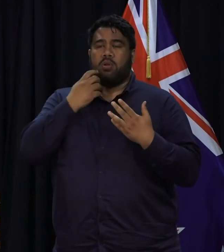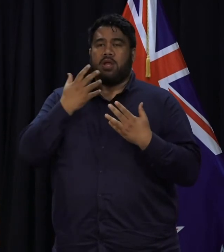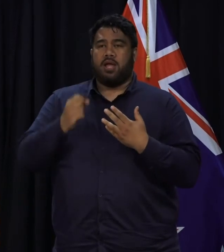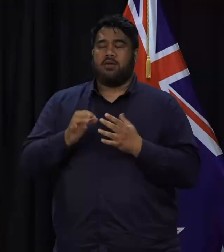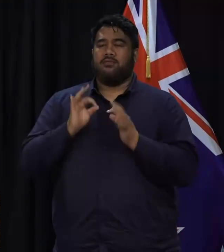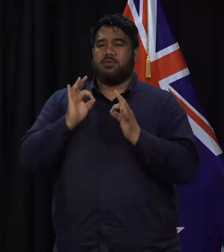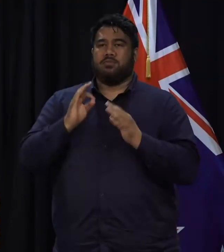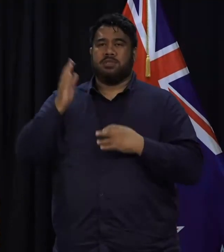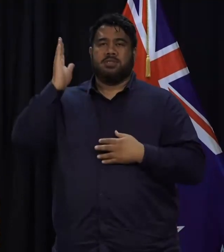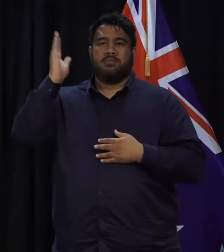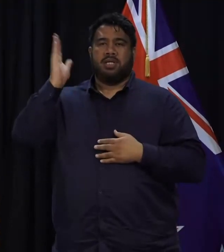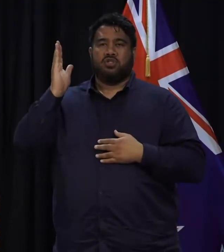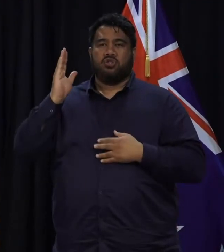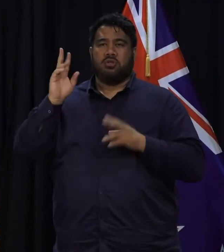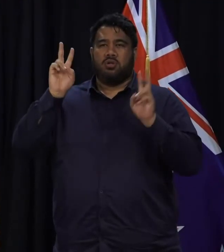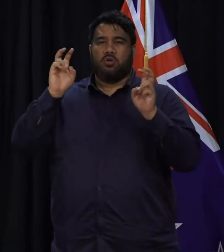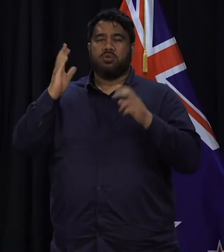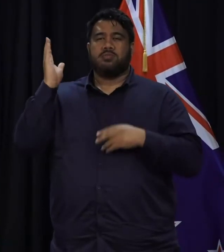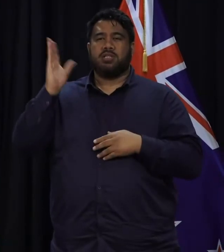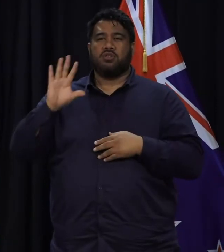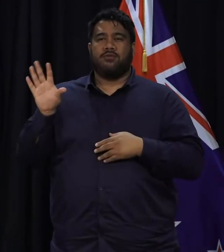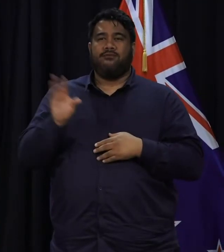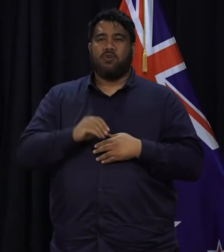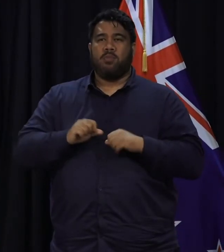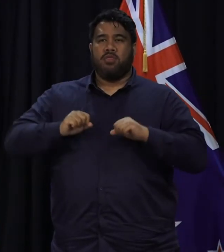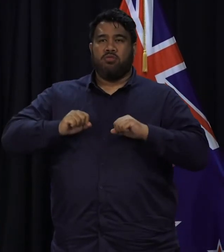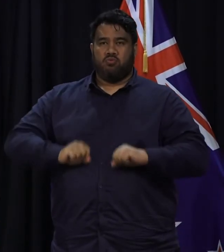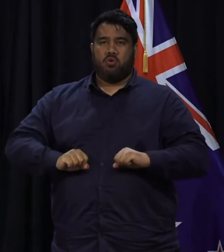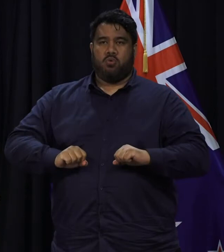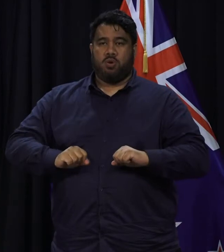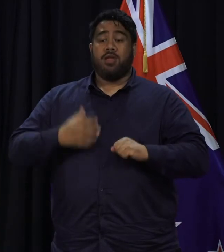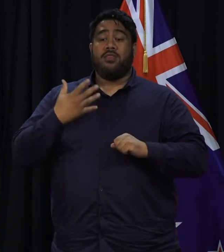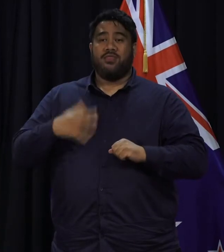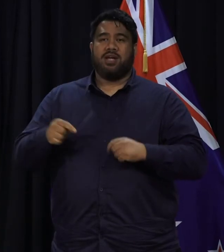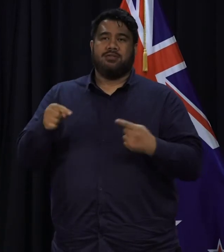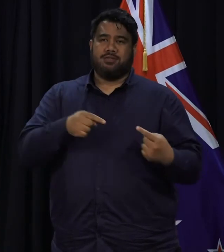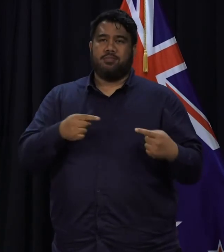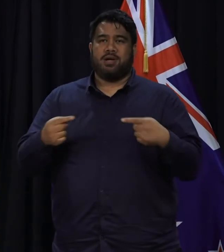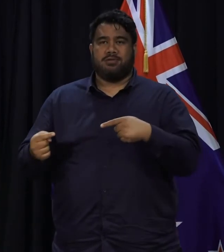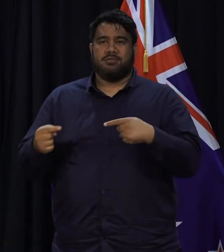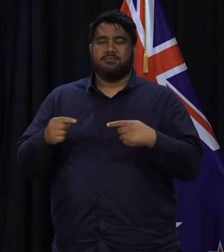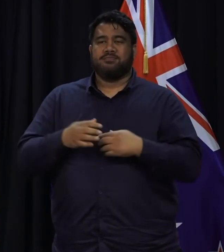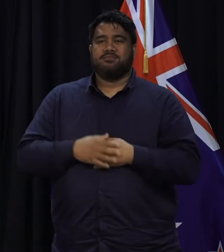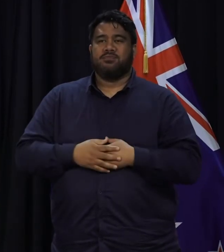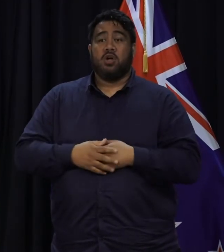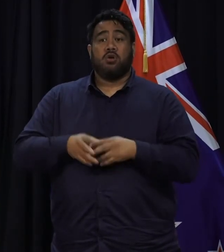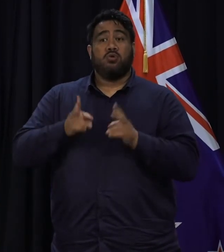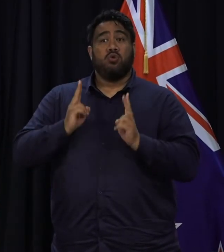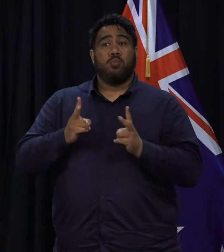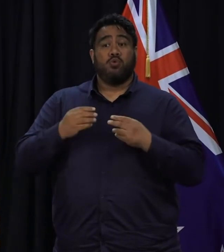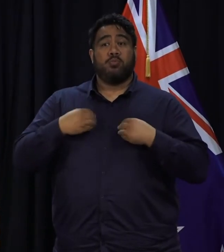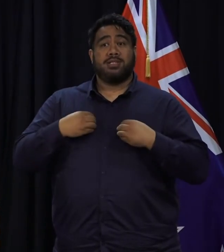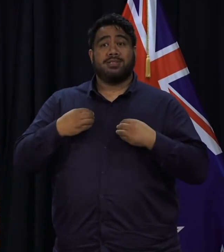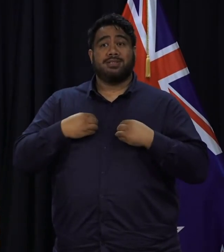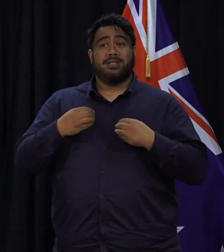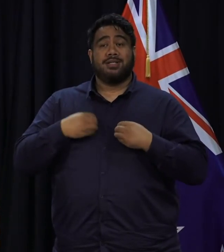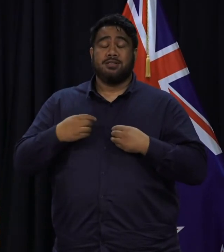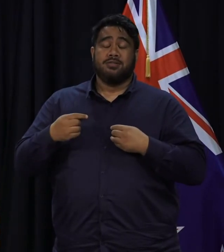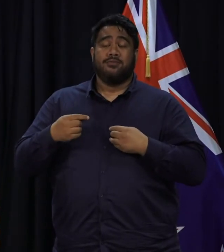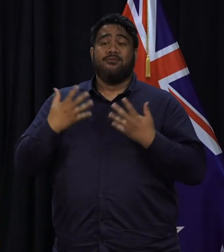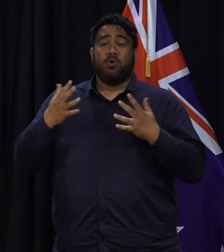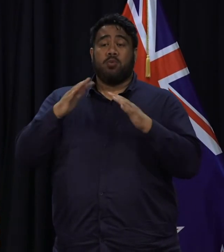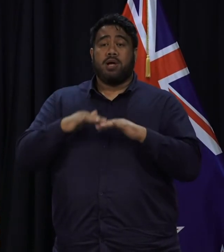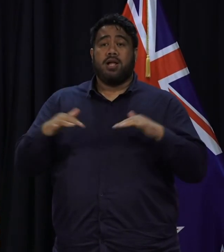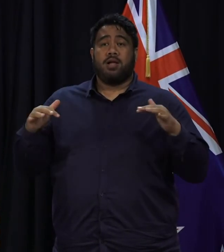delivered and the address and reply debate will begin. House sitting for normal business will start the following week, Tuesday, 1